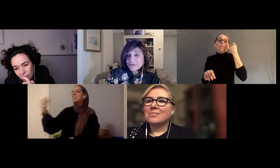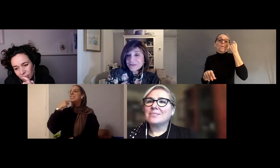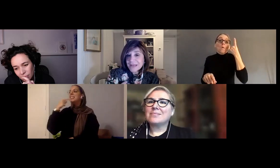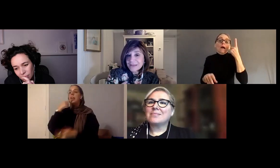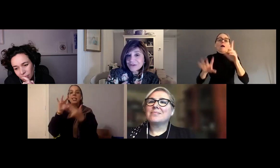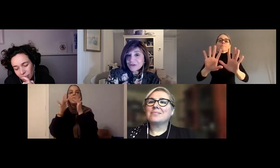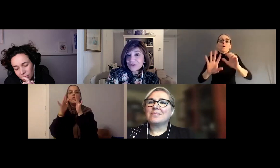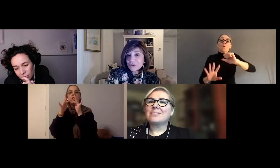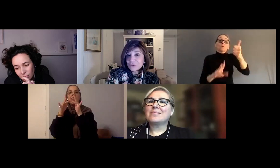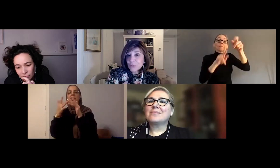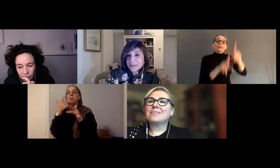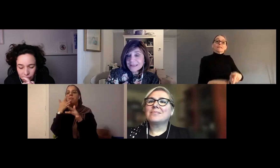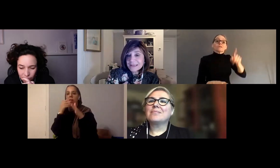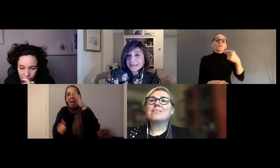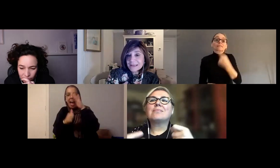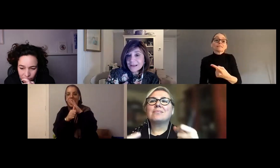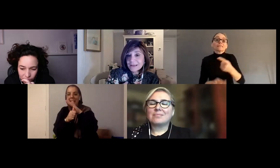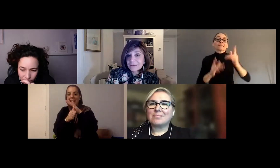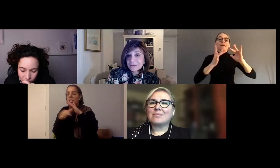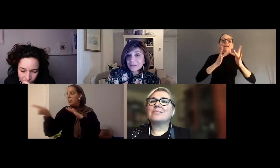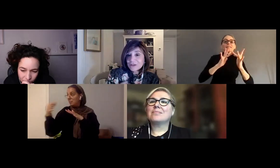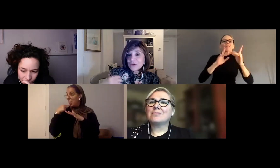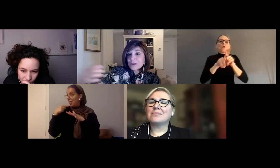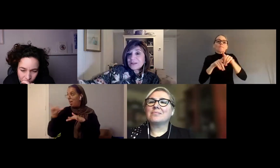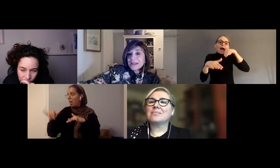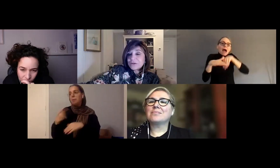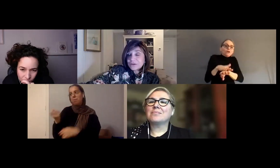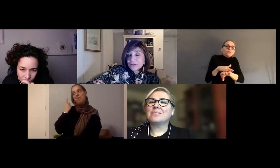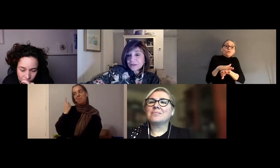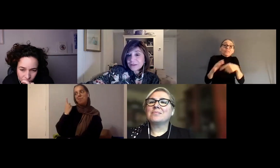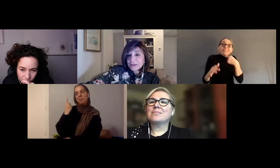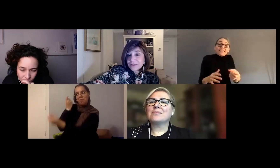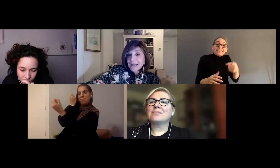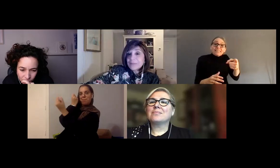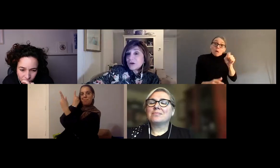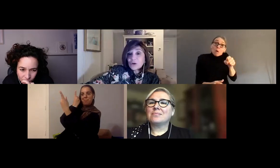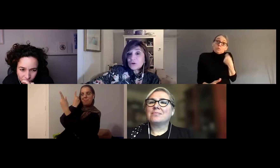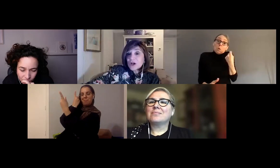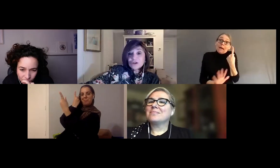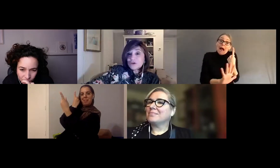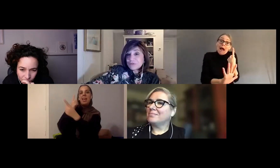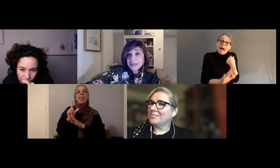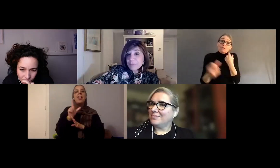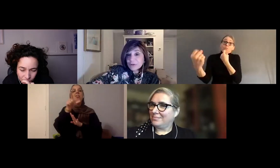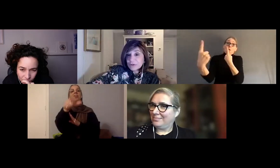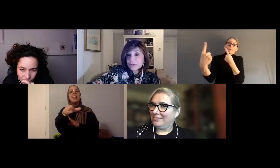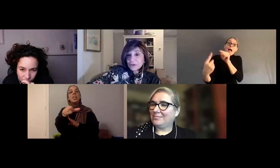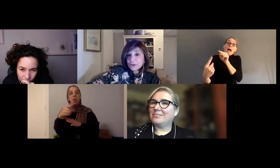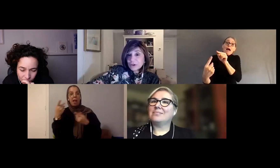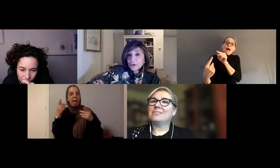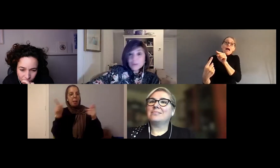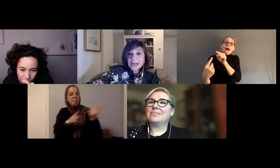I understand, Sherry Turkle, why it's nice to hide. So when later I meet a whole culture of